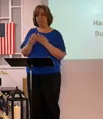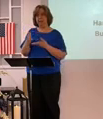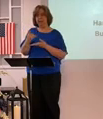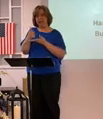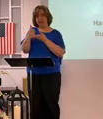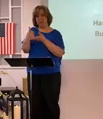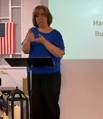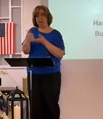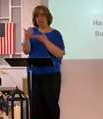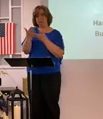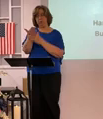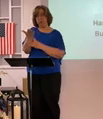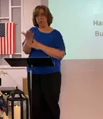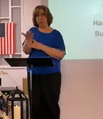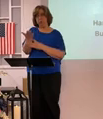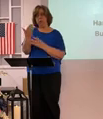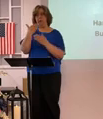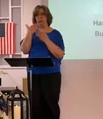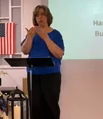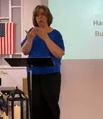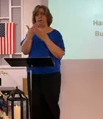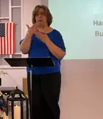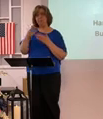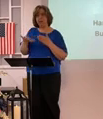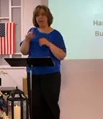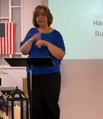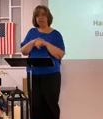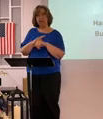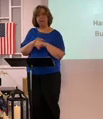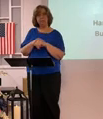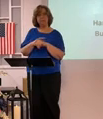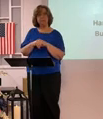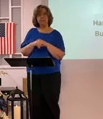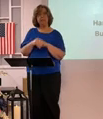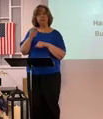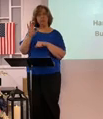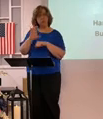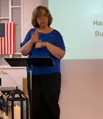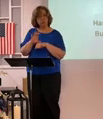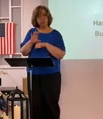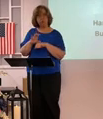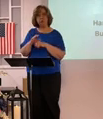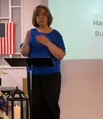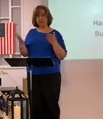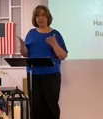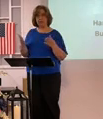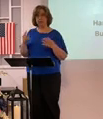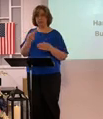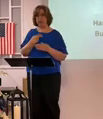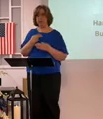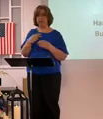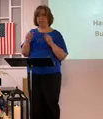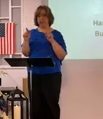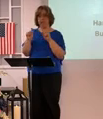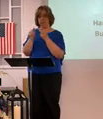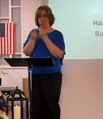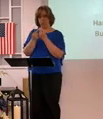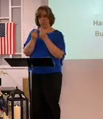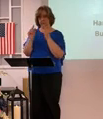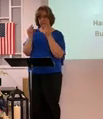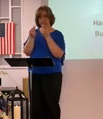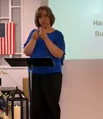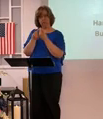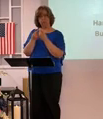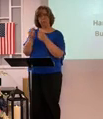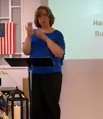them, in good and bad times, you know. And that's what it is, you know, the church. And that's us as a group. We are church